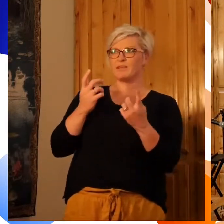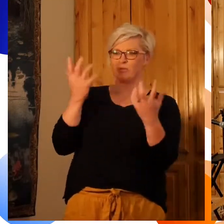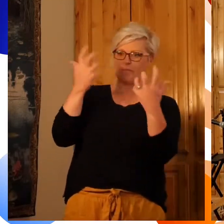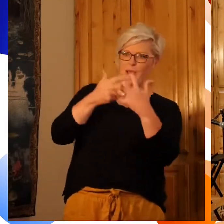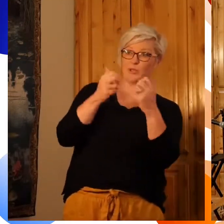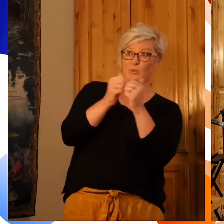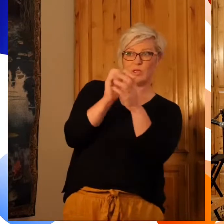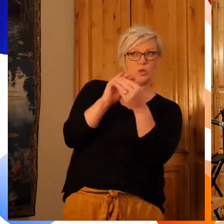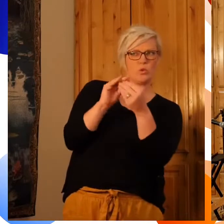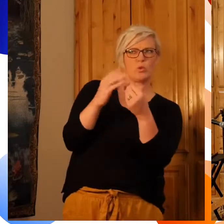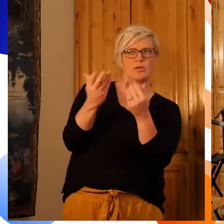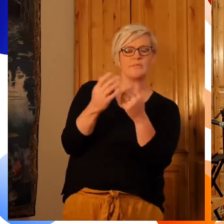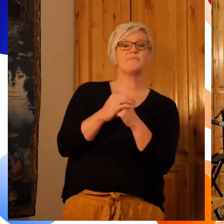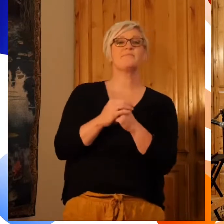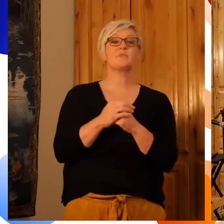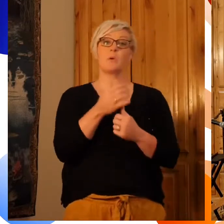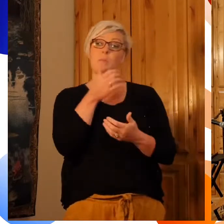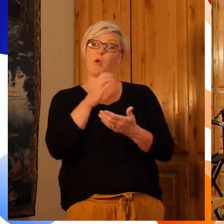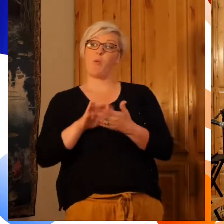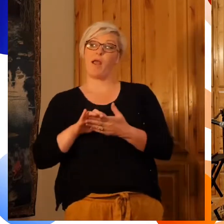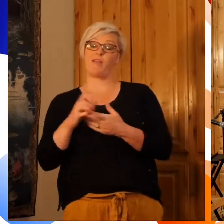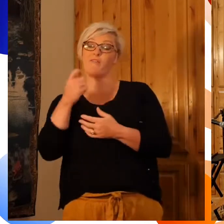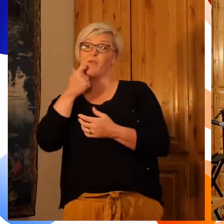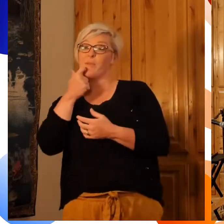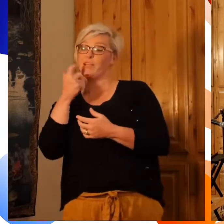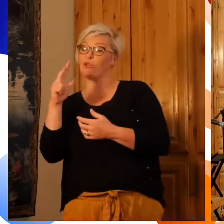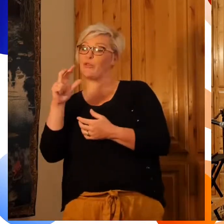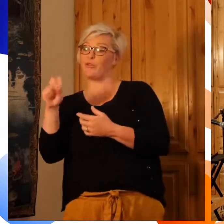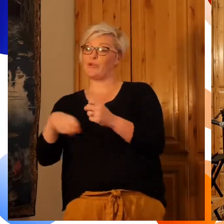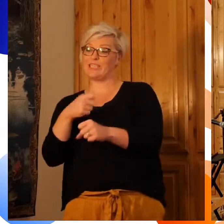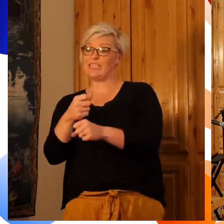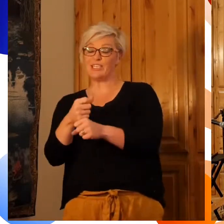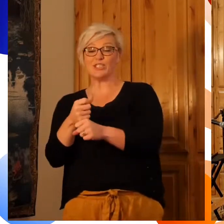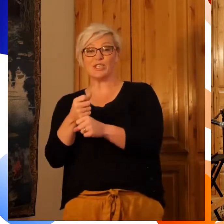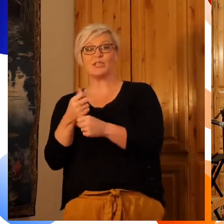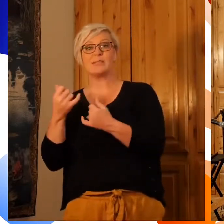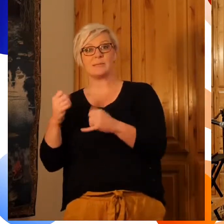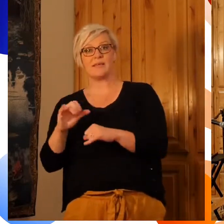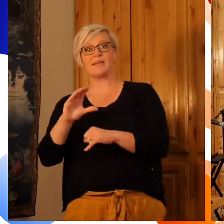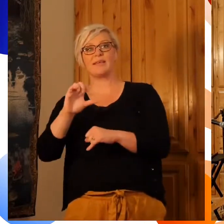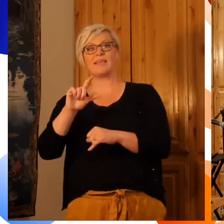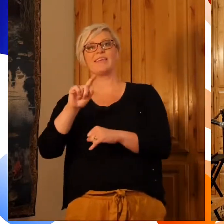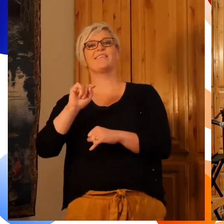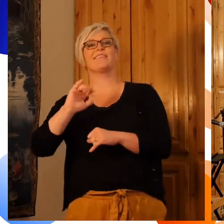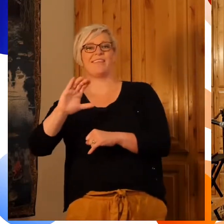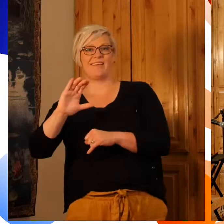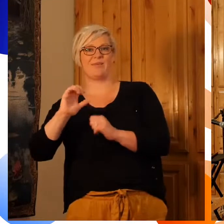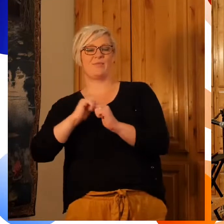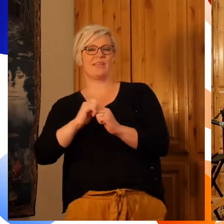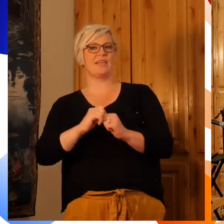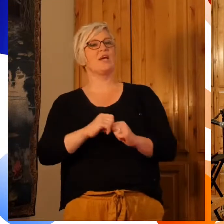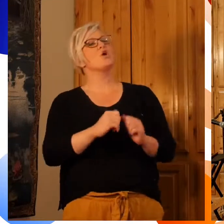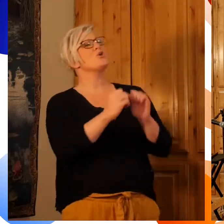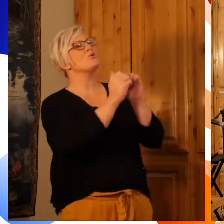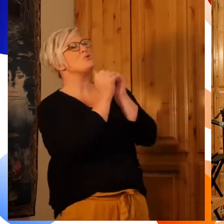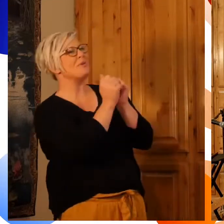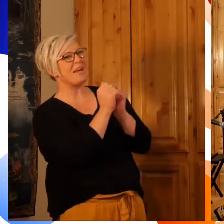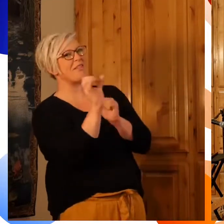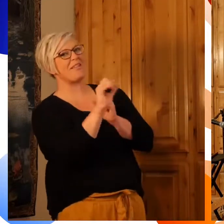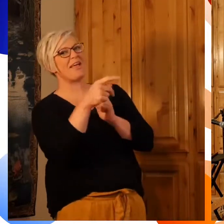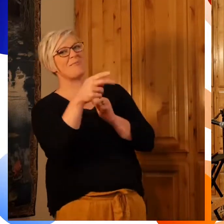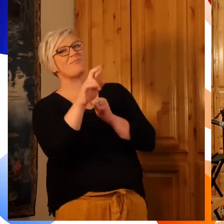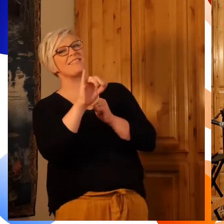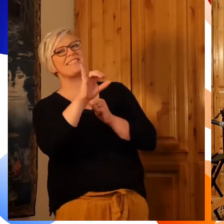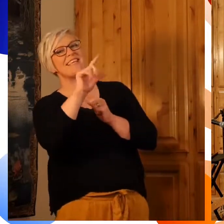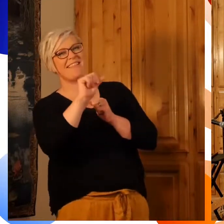the last 30 years, have played Celtic and Pioneer and Appalachian together, folk music like together, and happily ever after, for